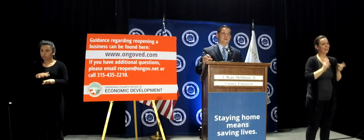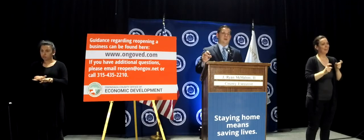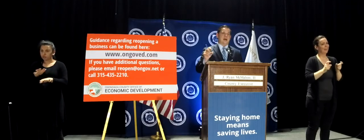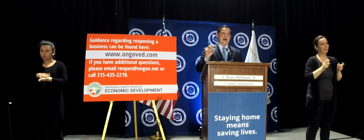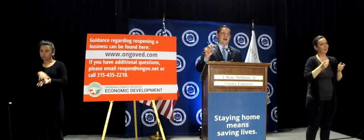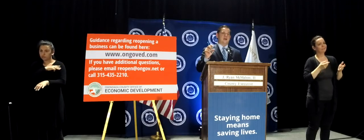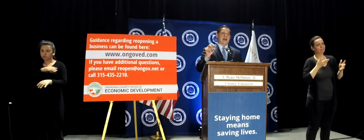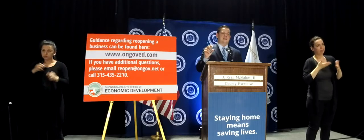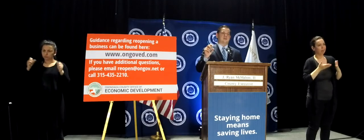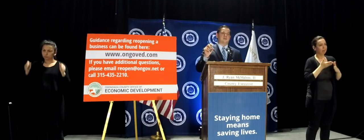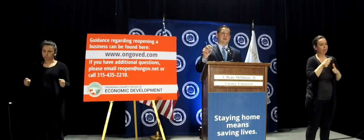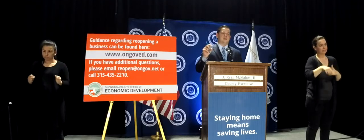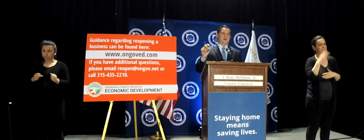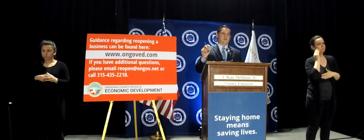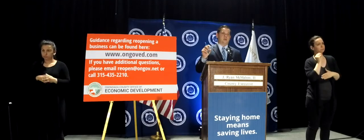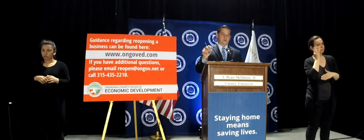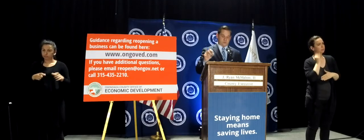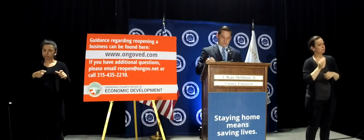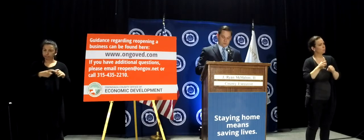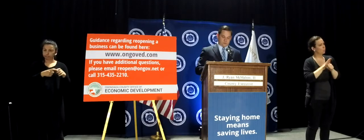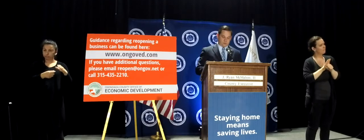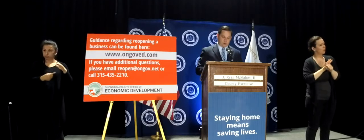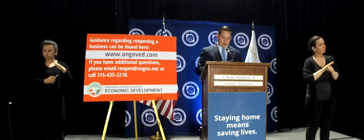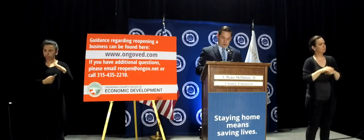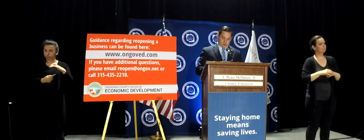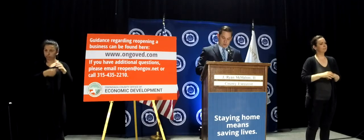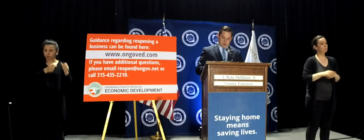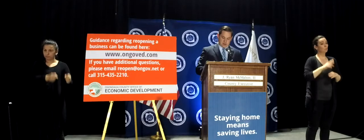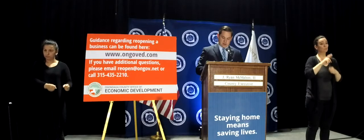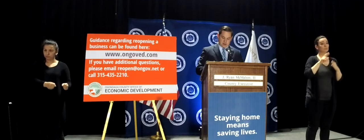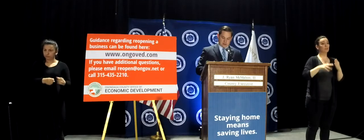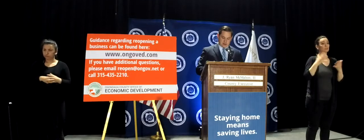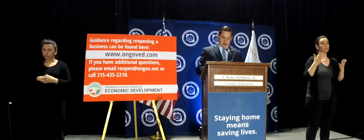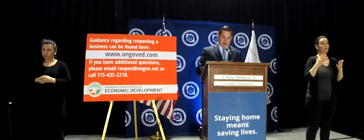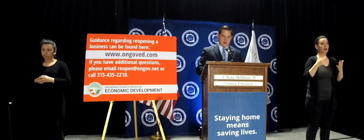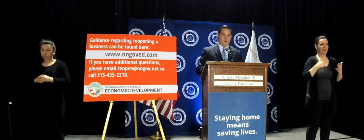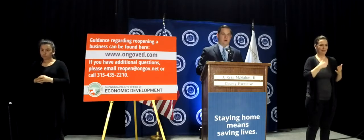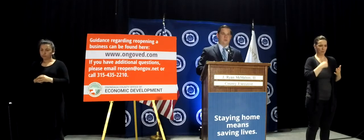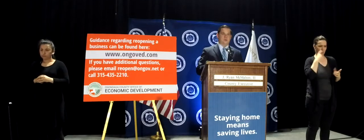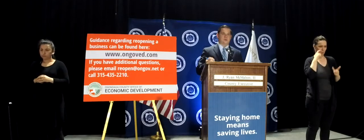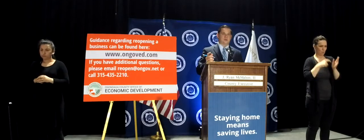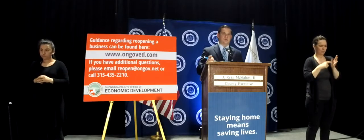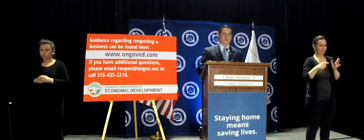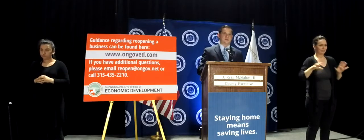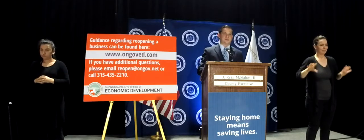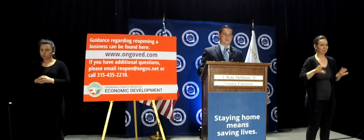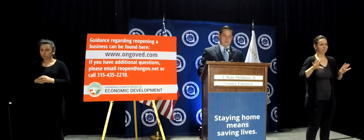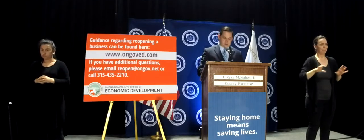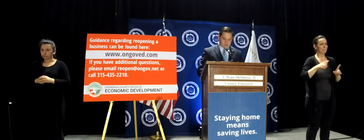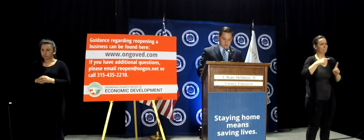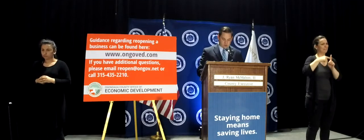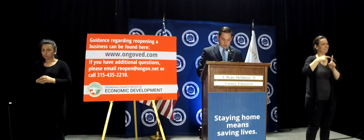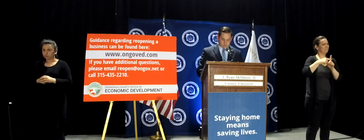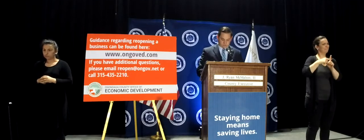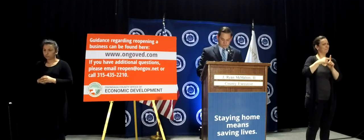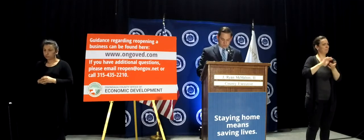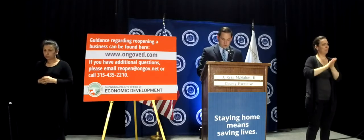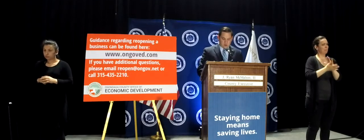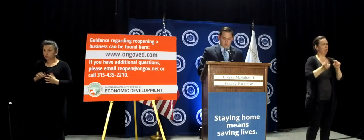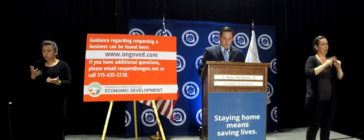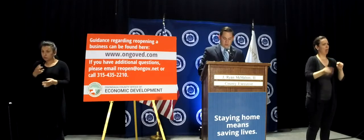lead to higher active case numbers for longer and higher numbers in quarantine and